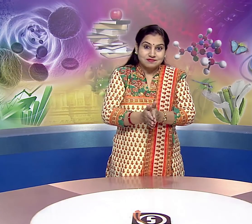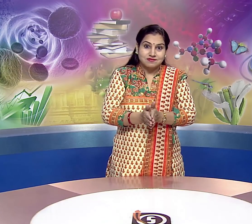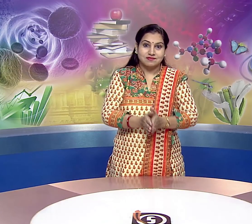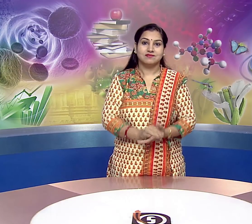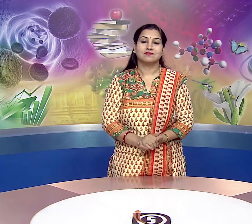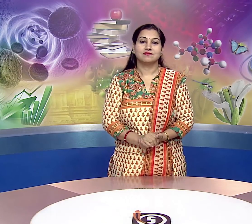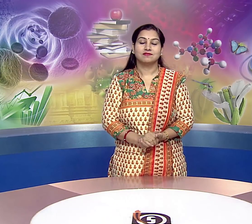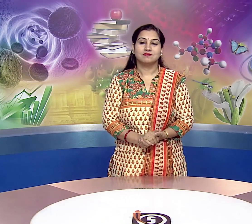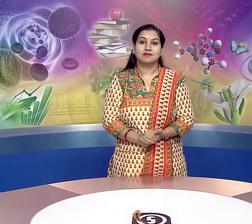and fear